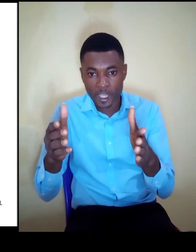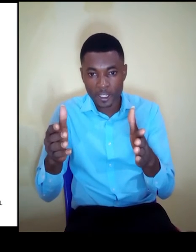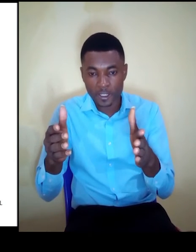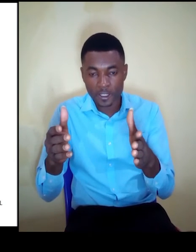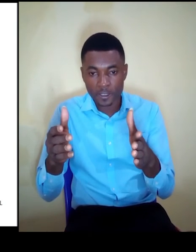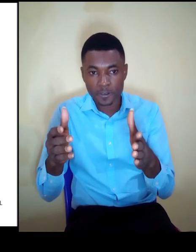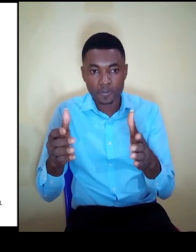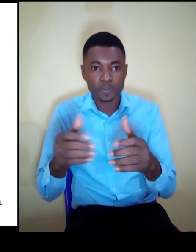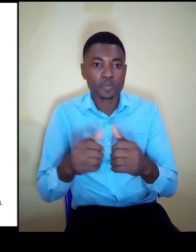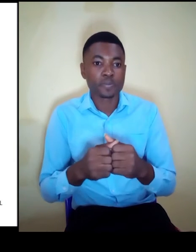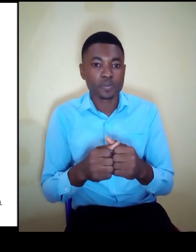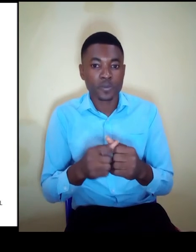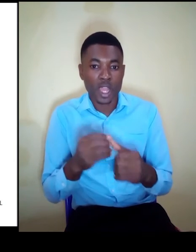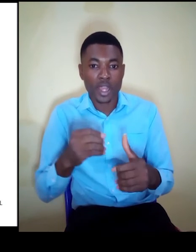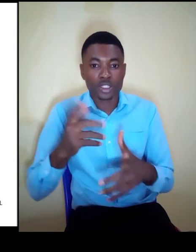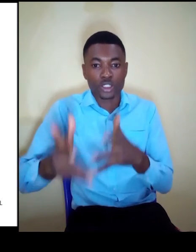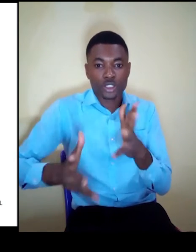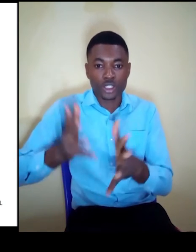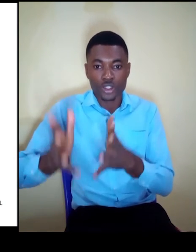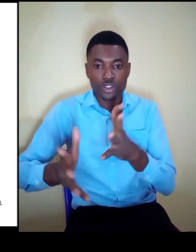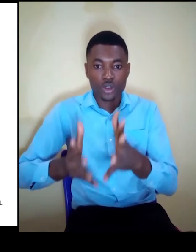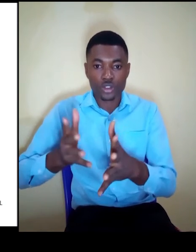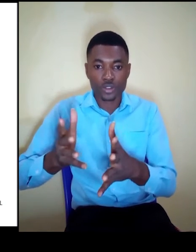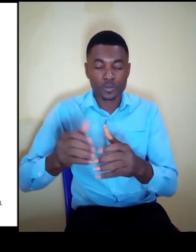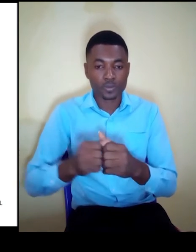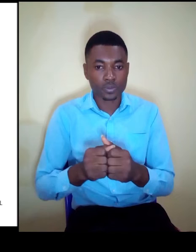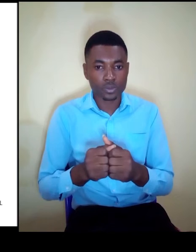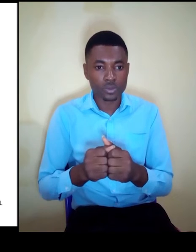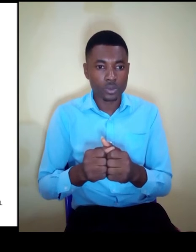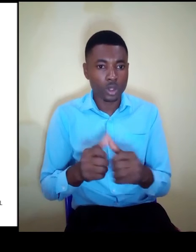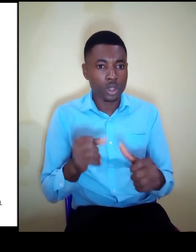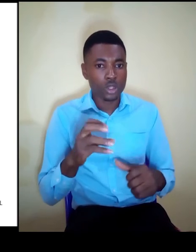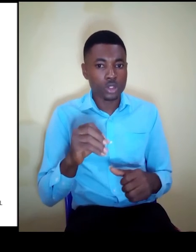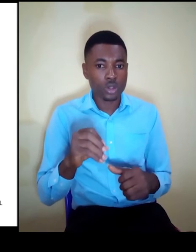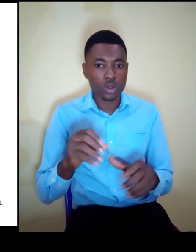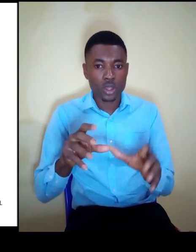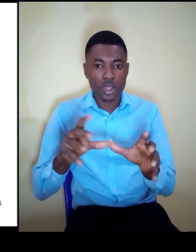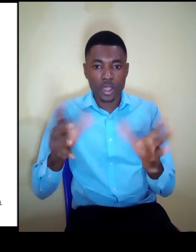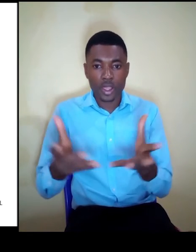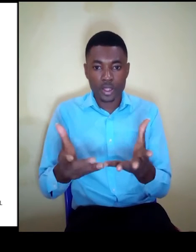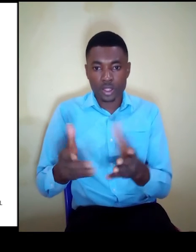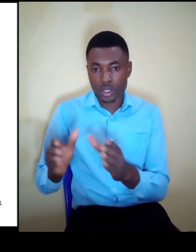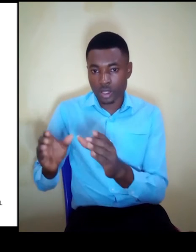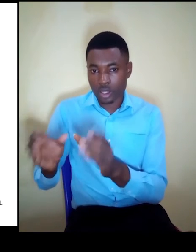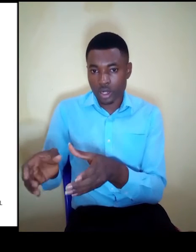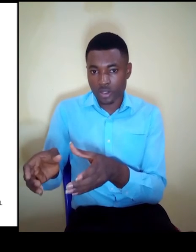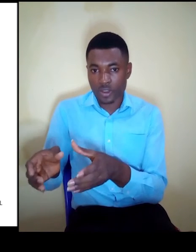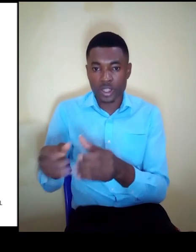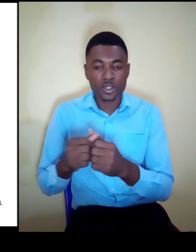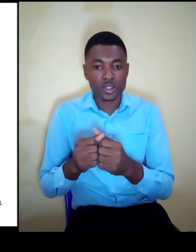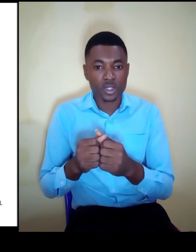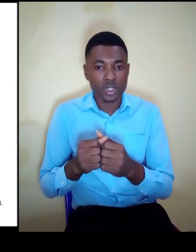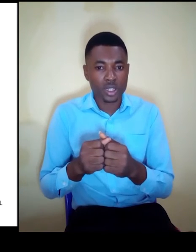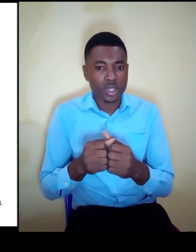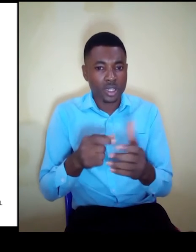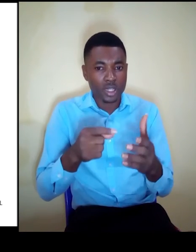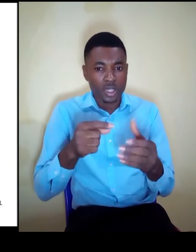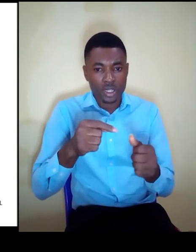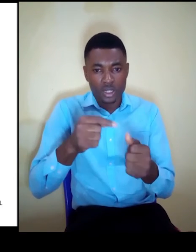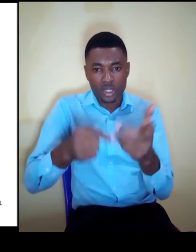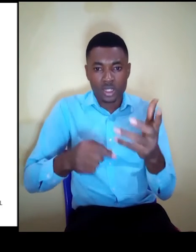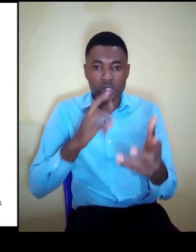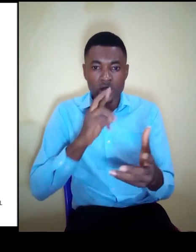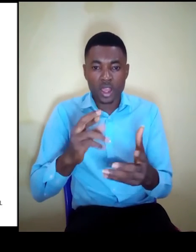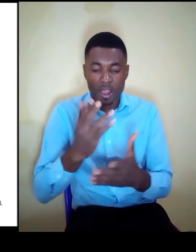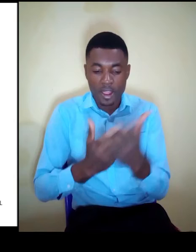gestures. So entity classifiers. So entity classifiers are hand shapes that are used to depict